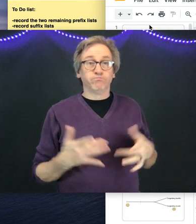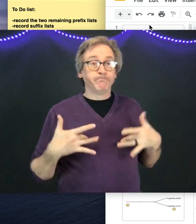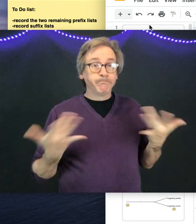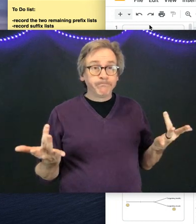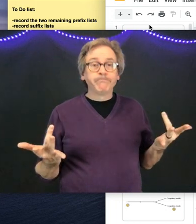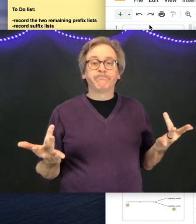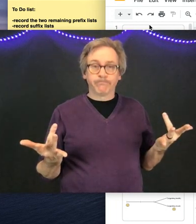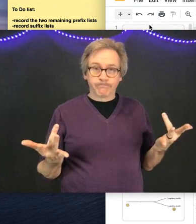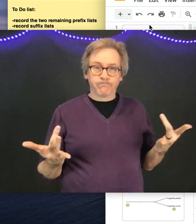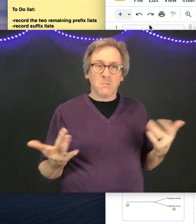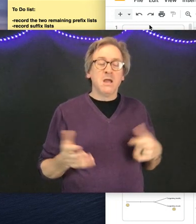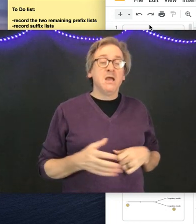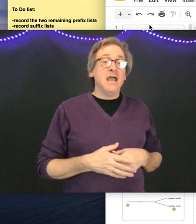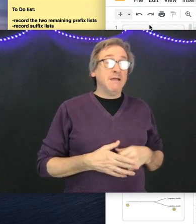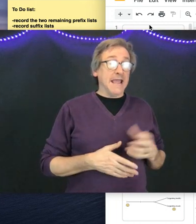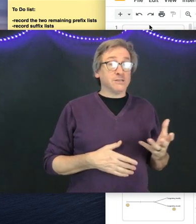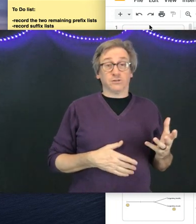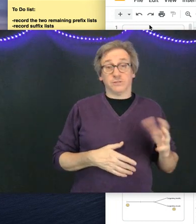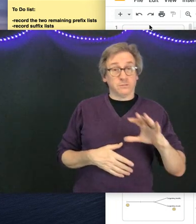So